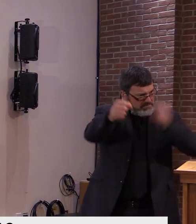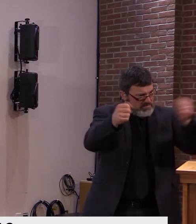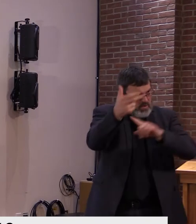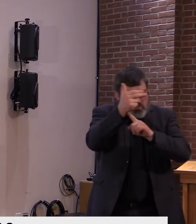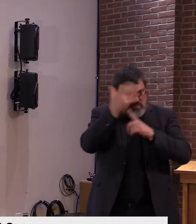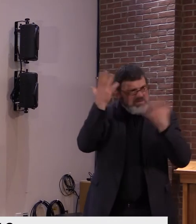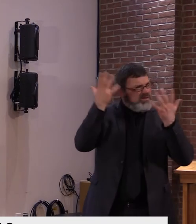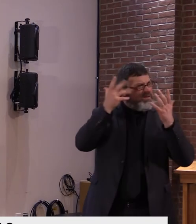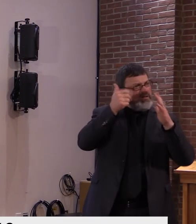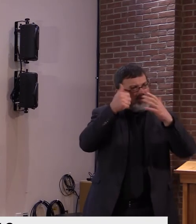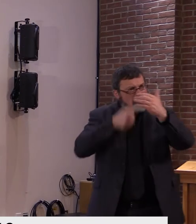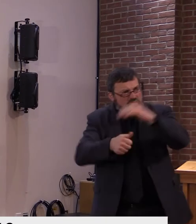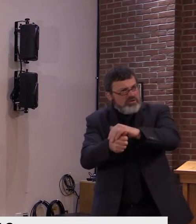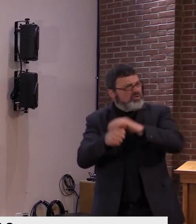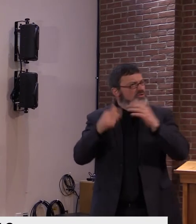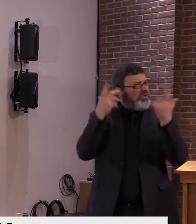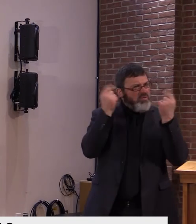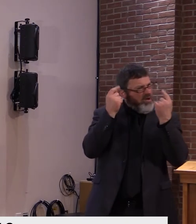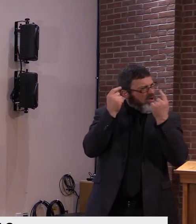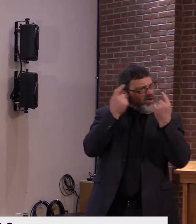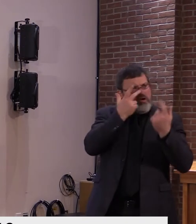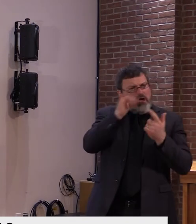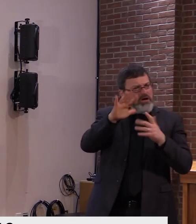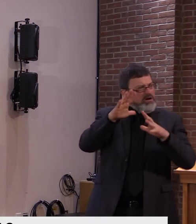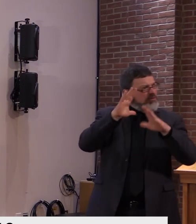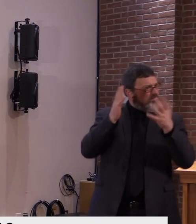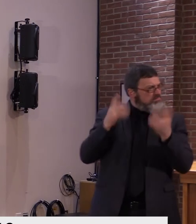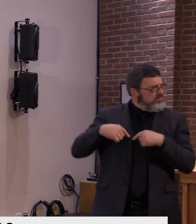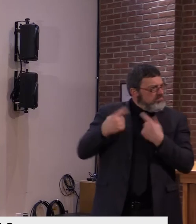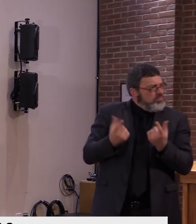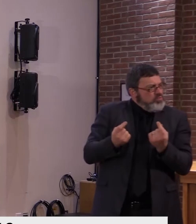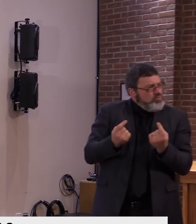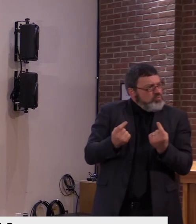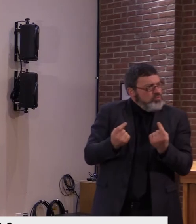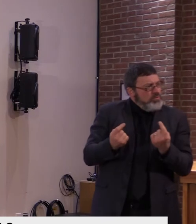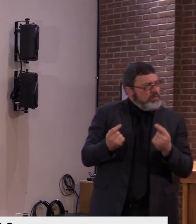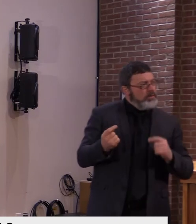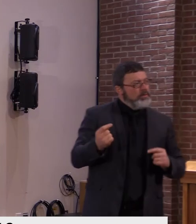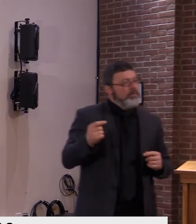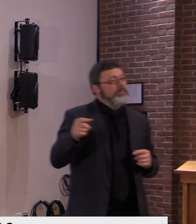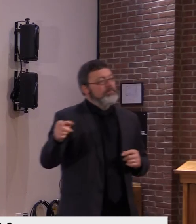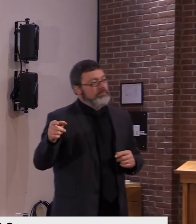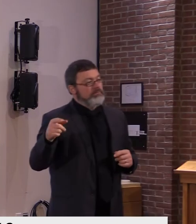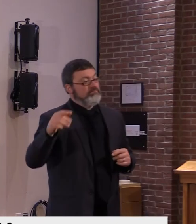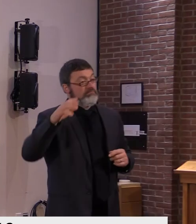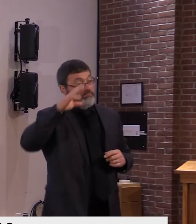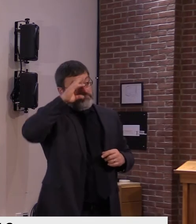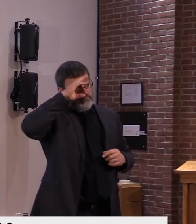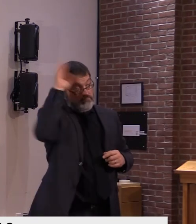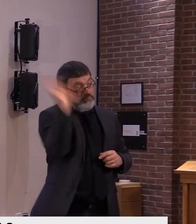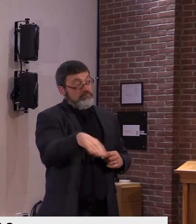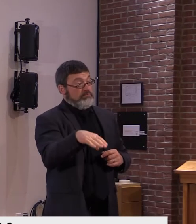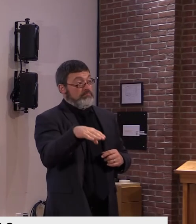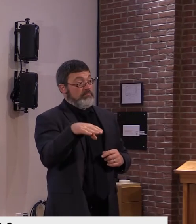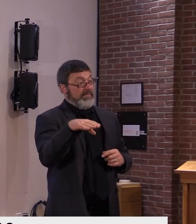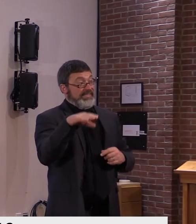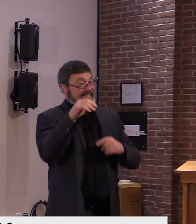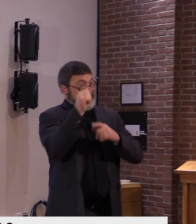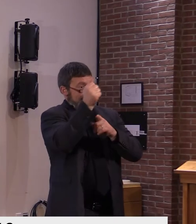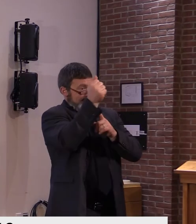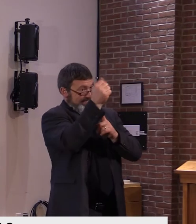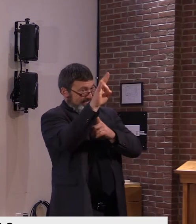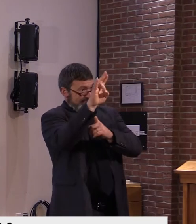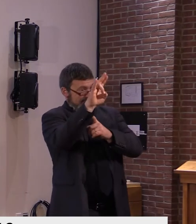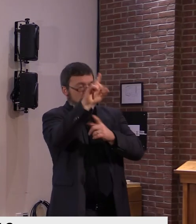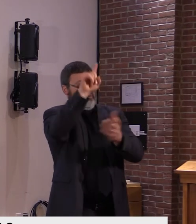We have about 1,700 people that are now housed in our hotels. That's an approximate number,